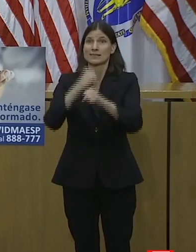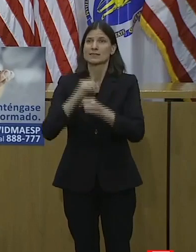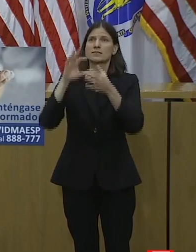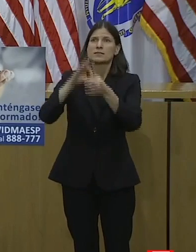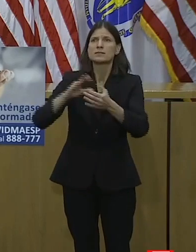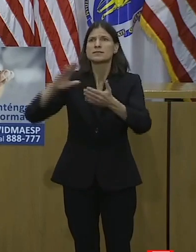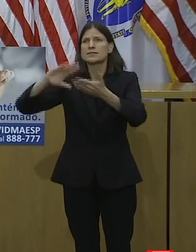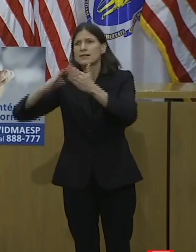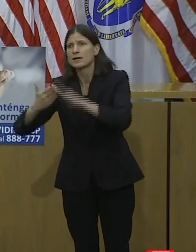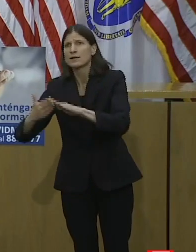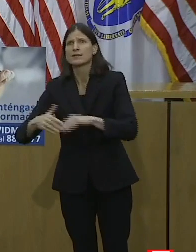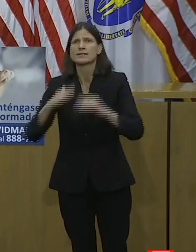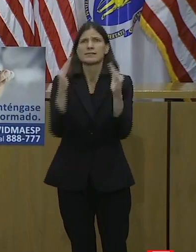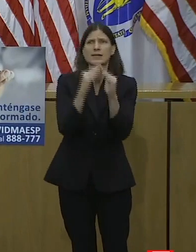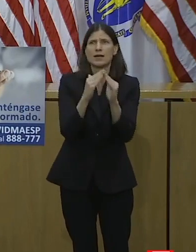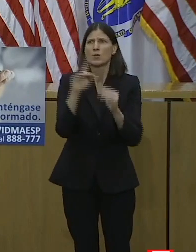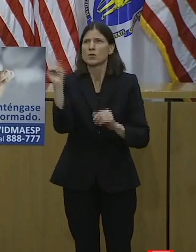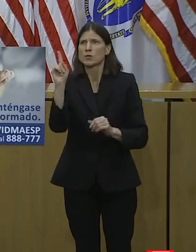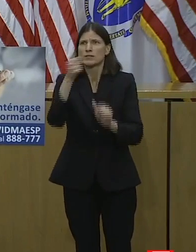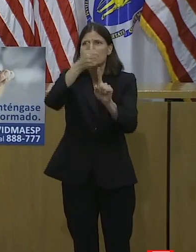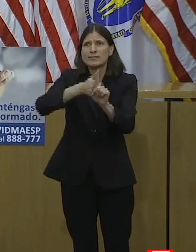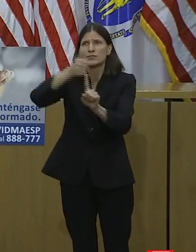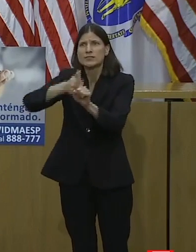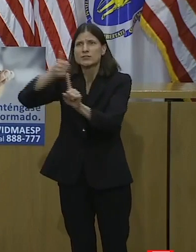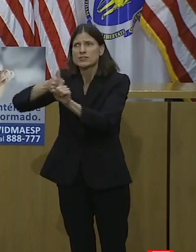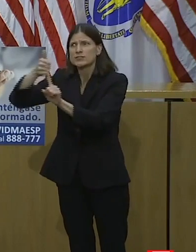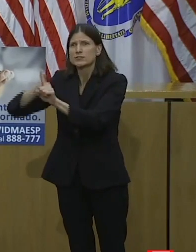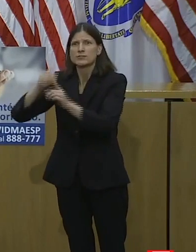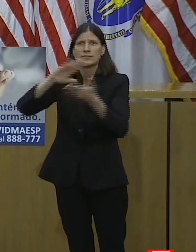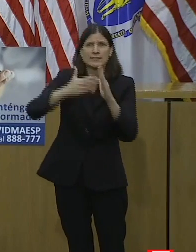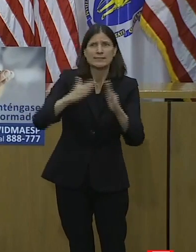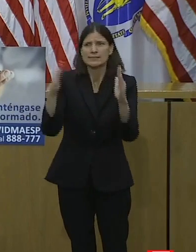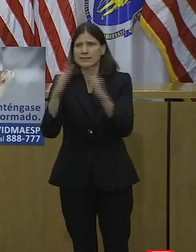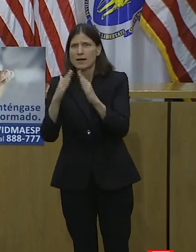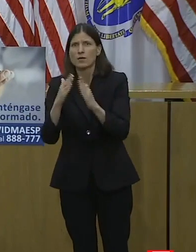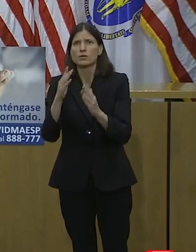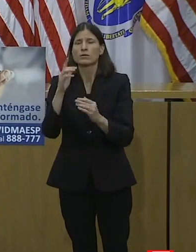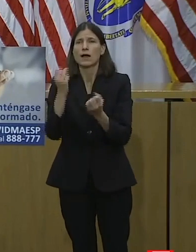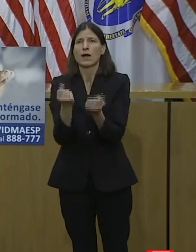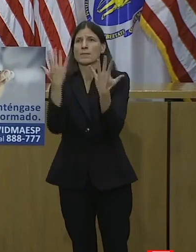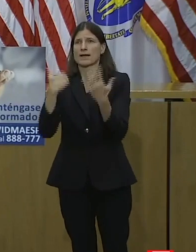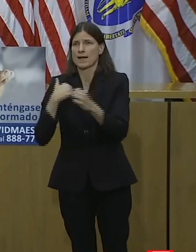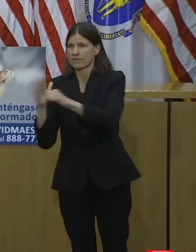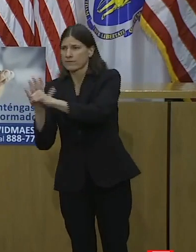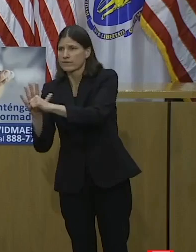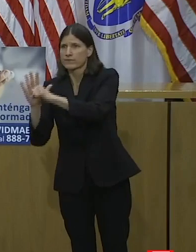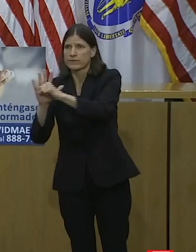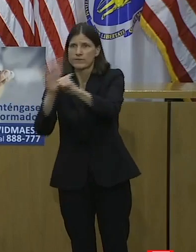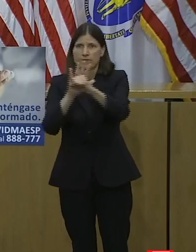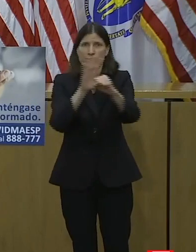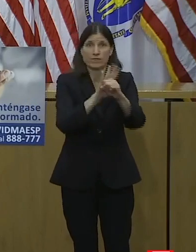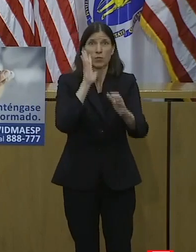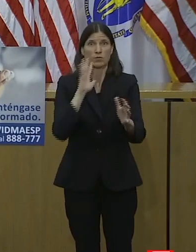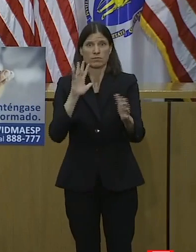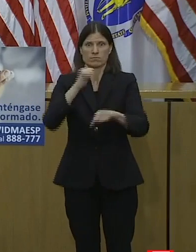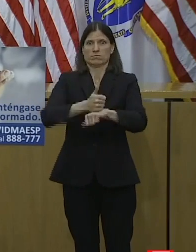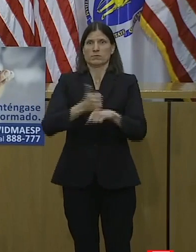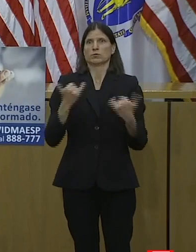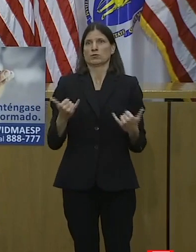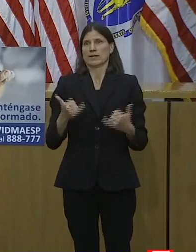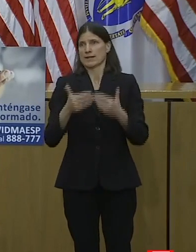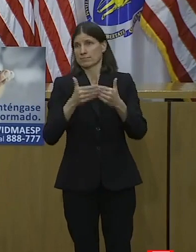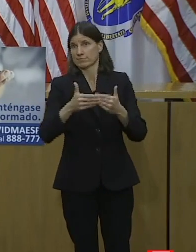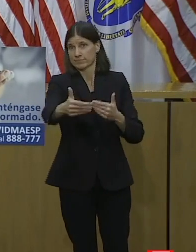latest in a series of new data points and information that we've recently made publicly available, in addition to the data on the daily